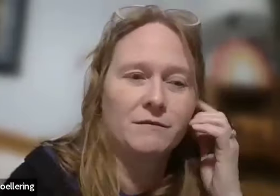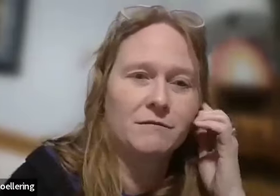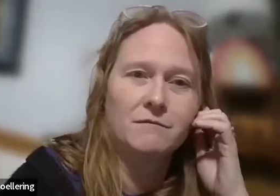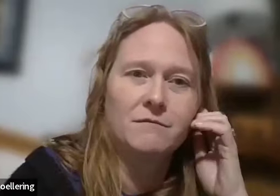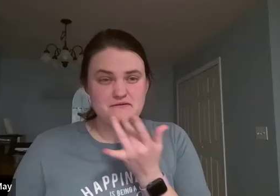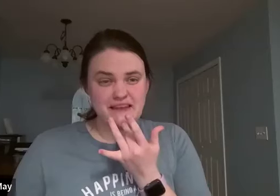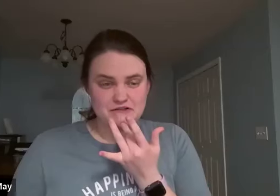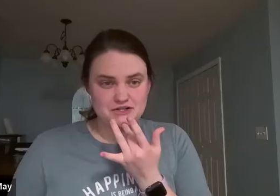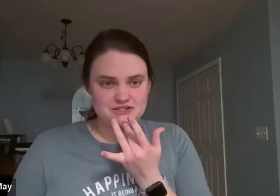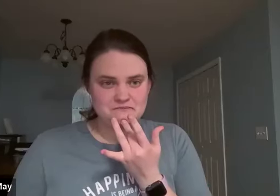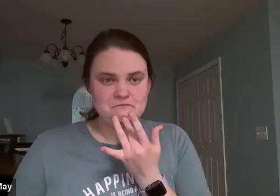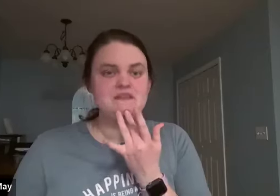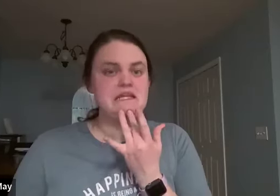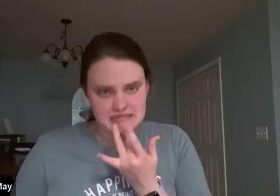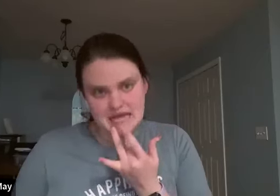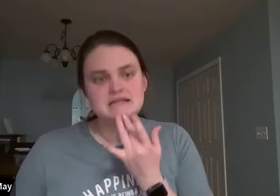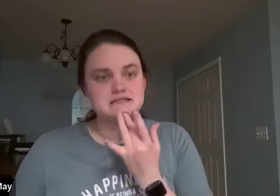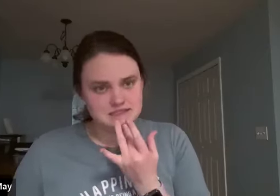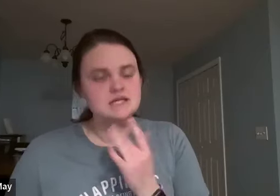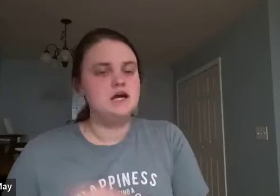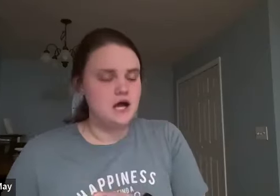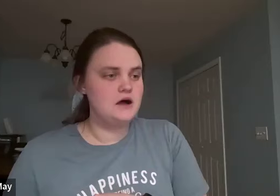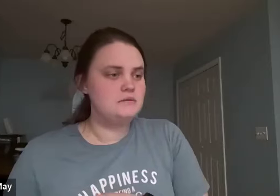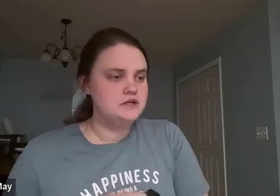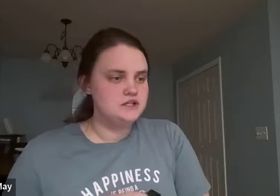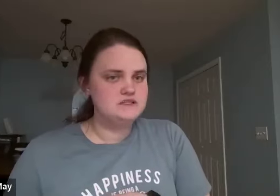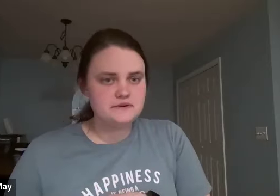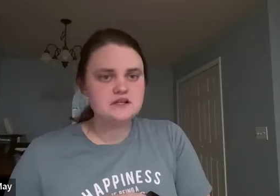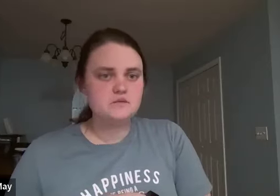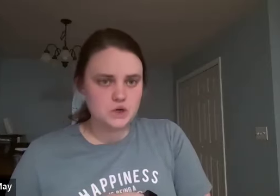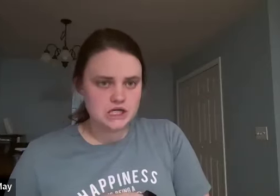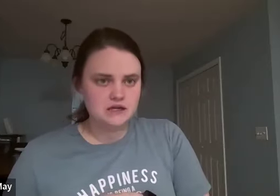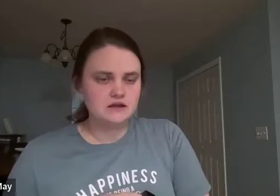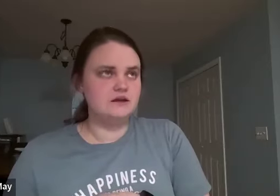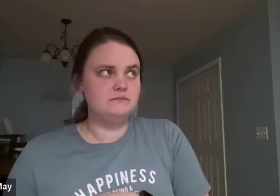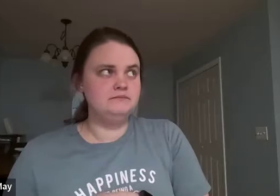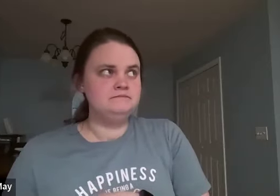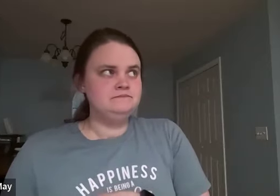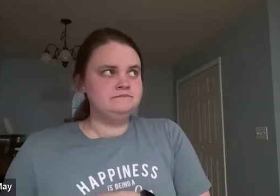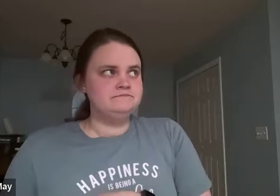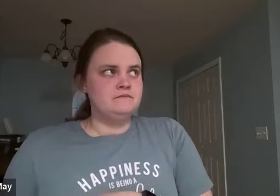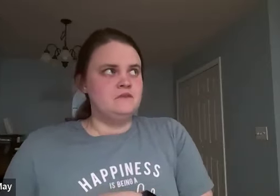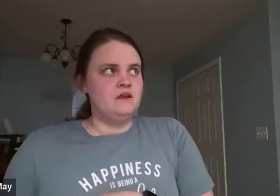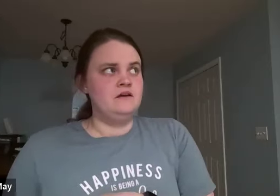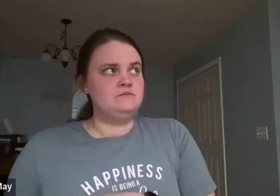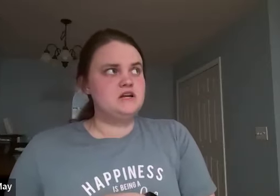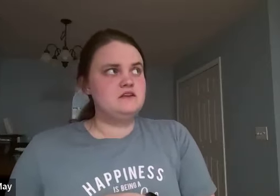The different flavors. Yeah, yes. You typically would. I'm trying to think